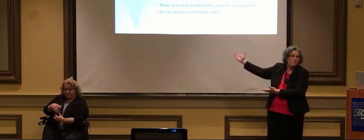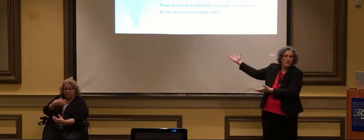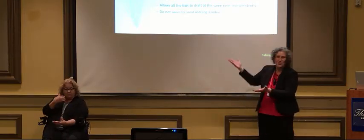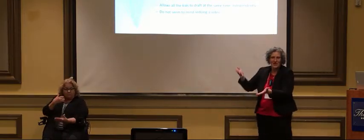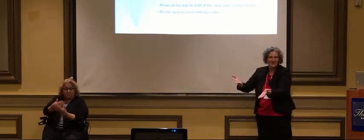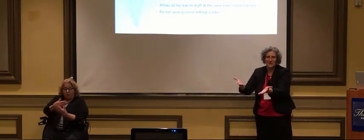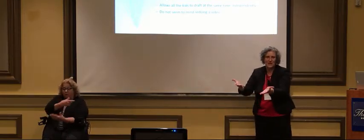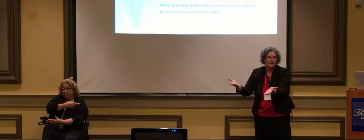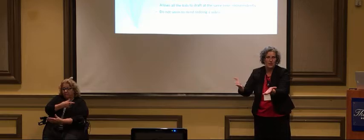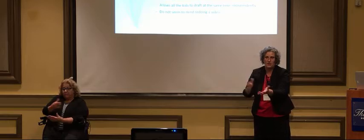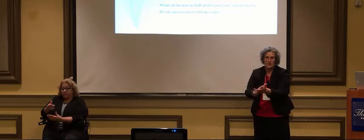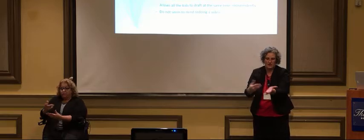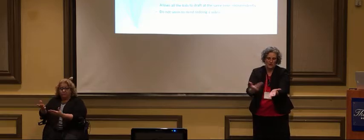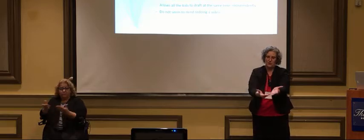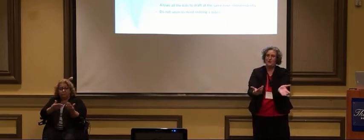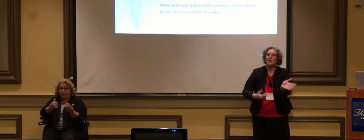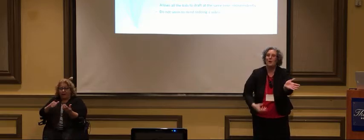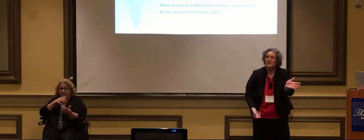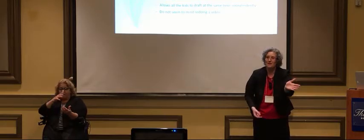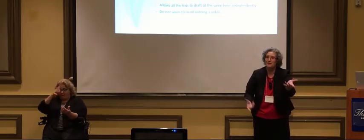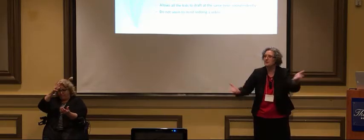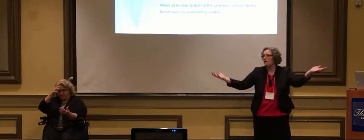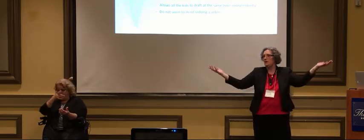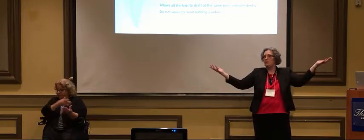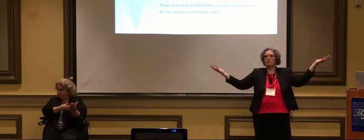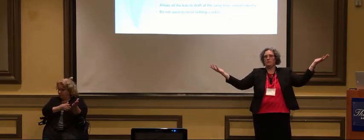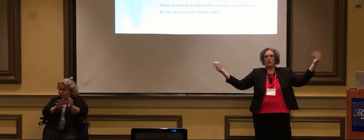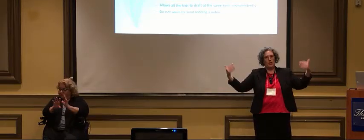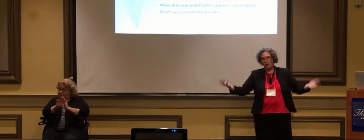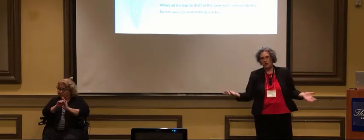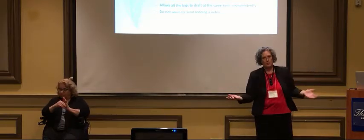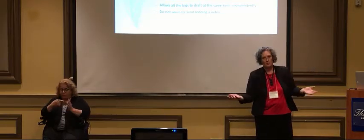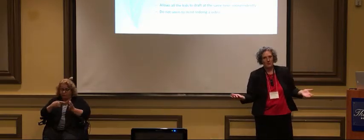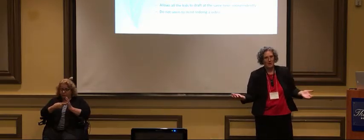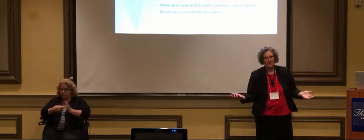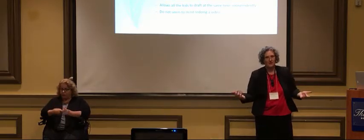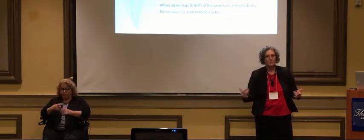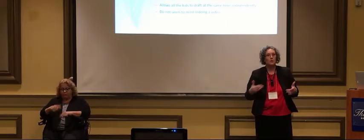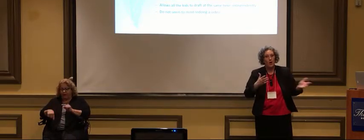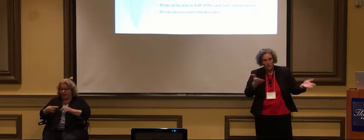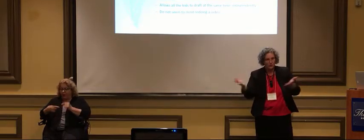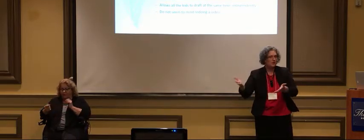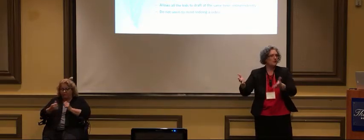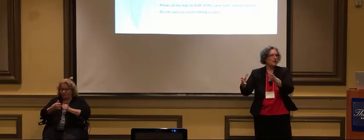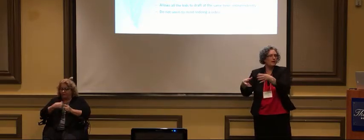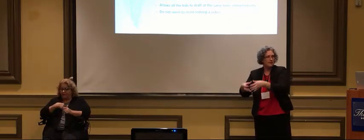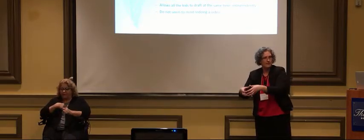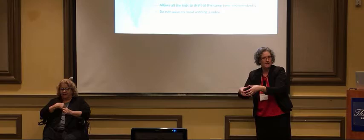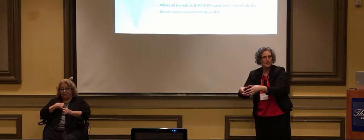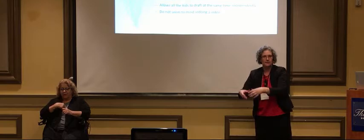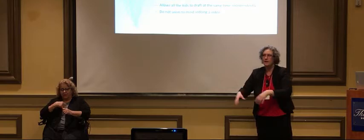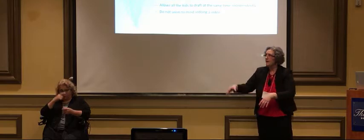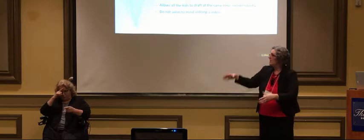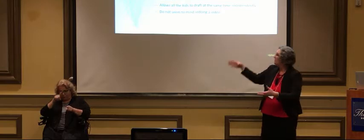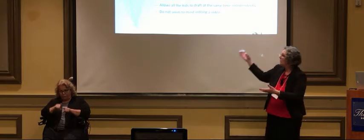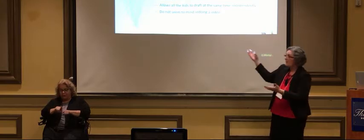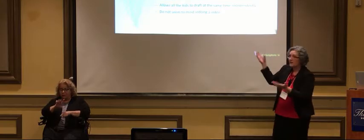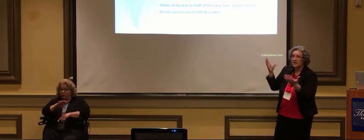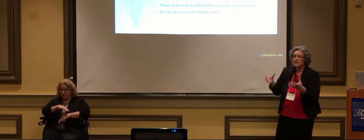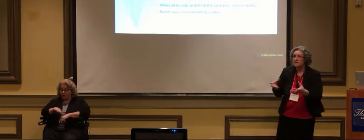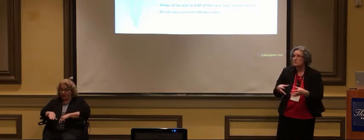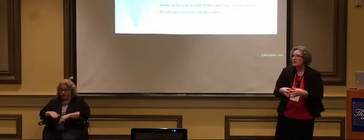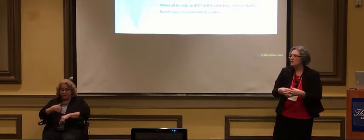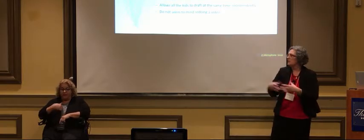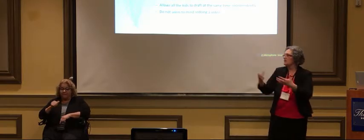pudding. We would take that to any parent. Here's your video evidence. You can't argue with me about this. We all agree your child has these needs. If you